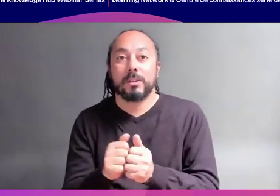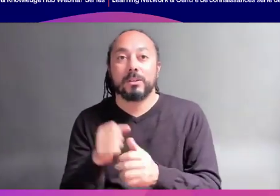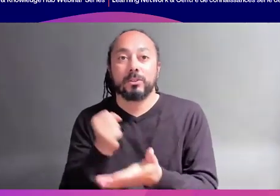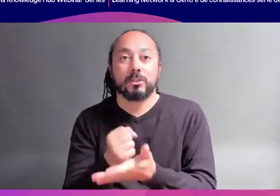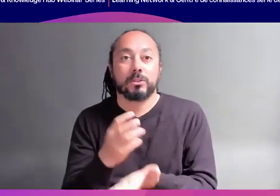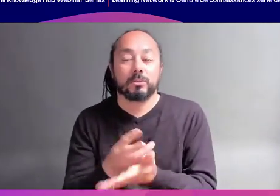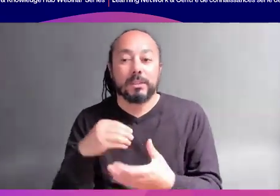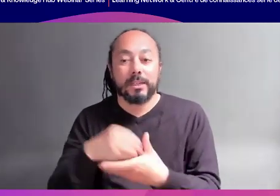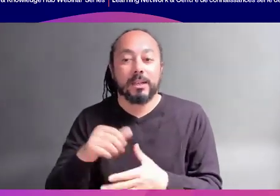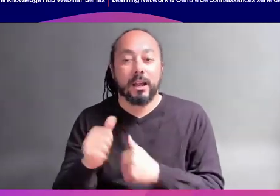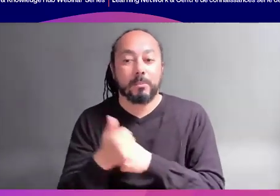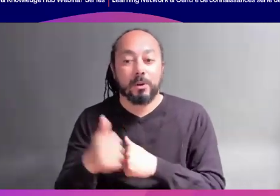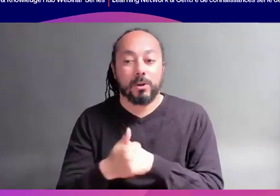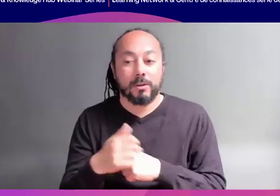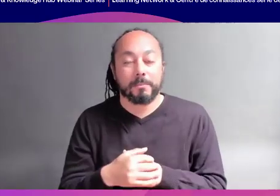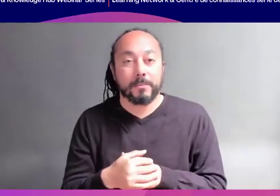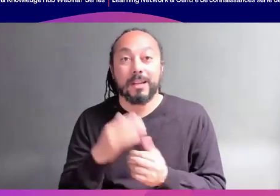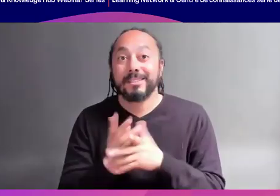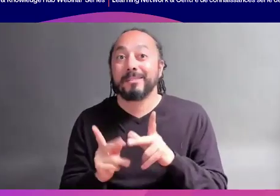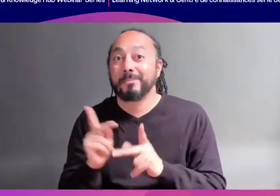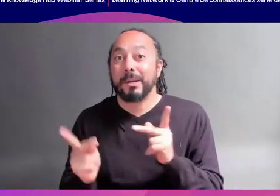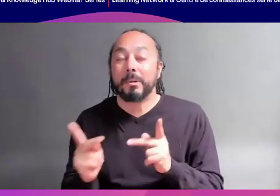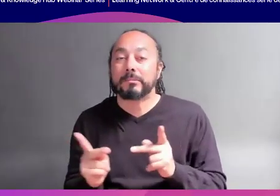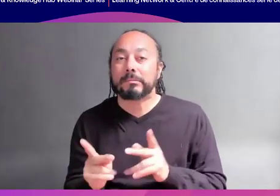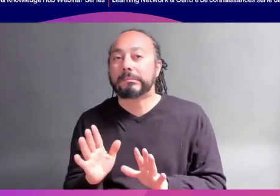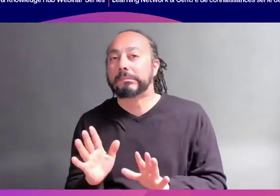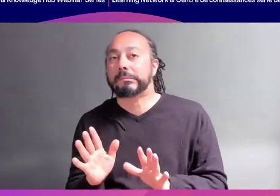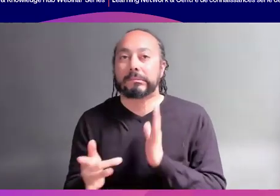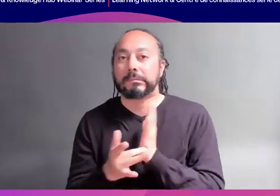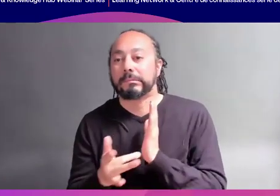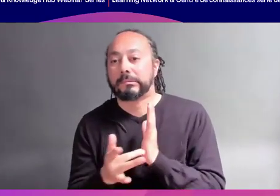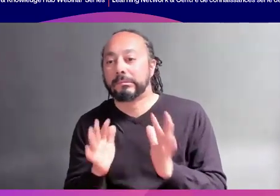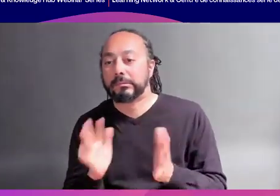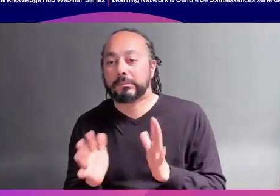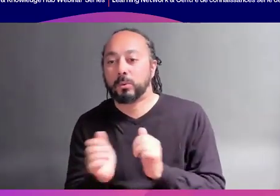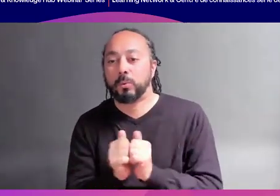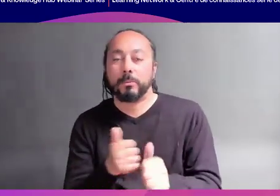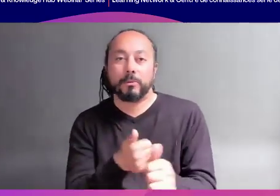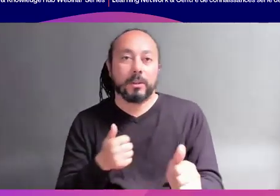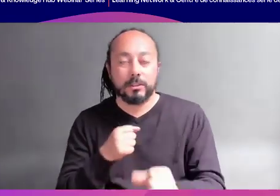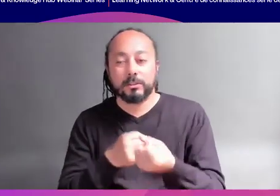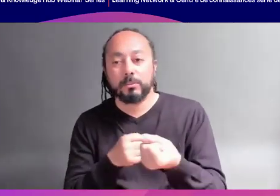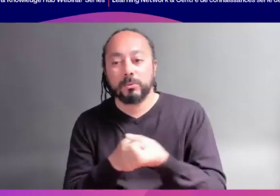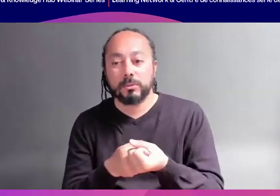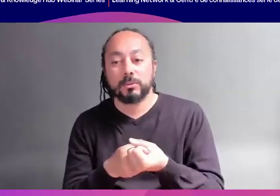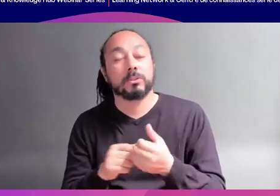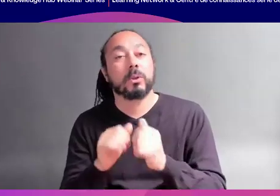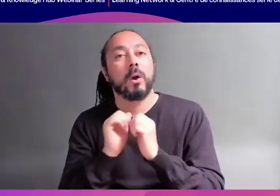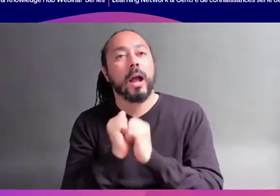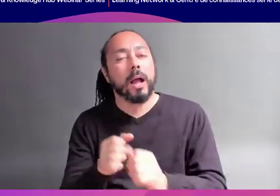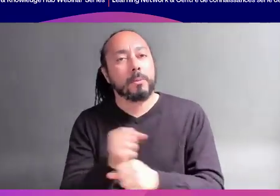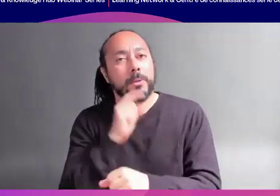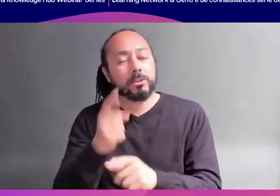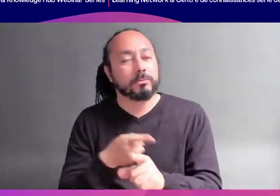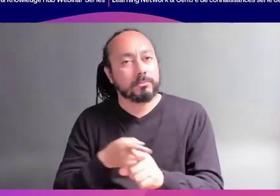were not comfortable with using technology in their interventions or support. So how do we get our sector comfortable? And then how do we